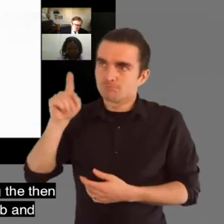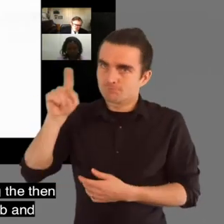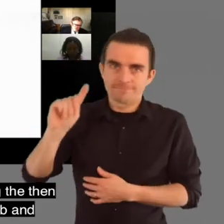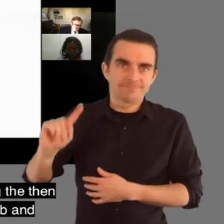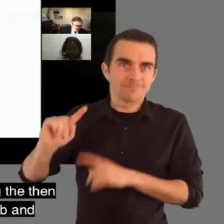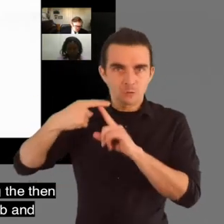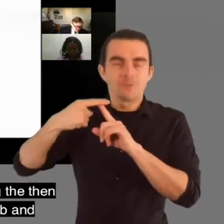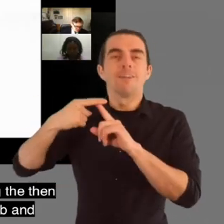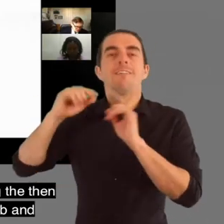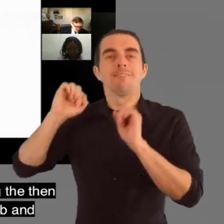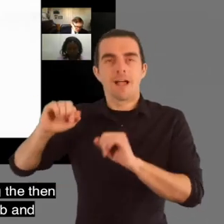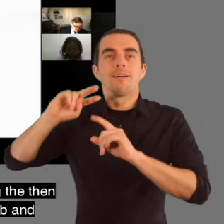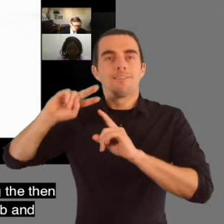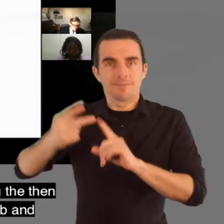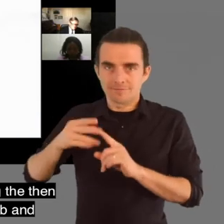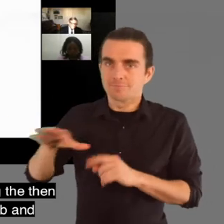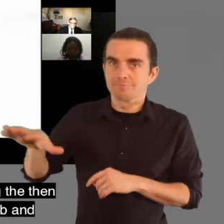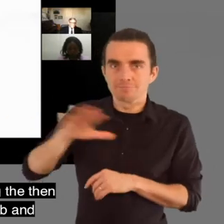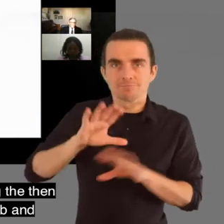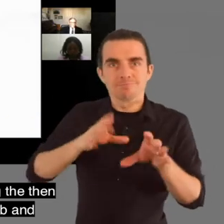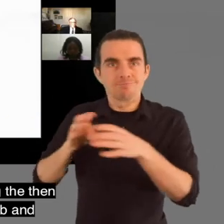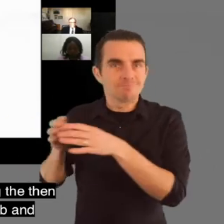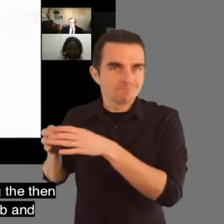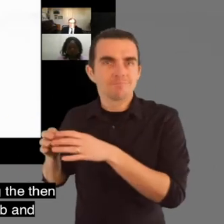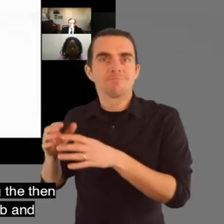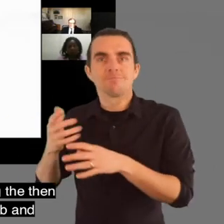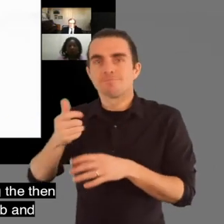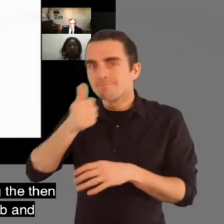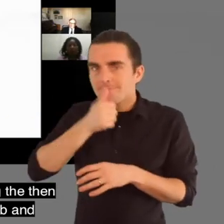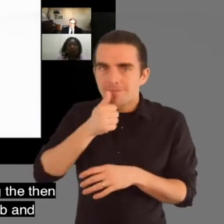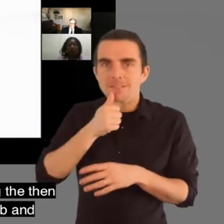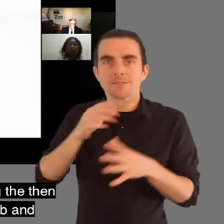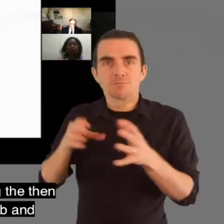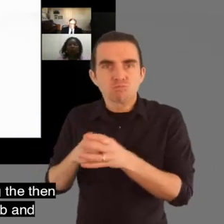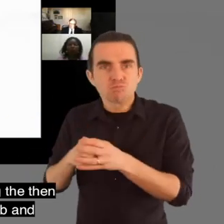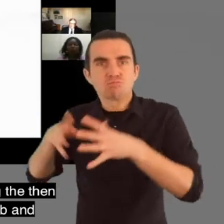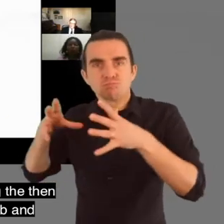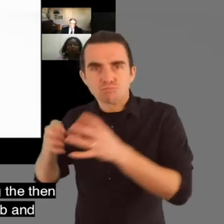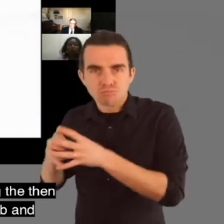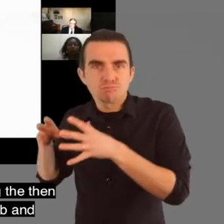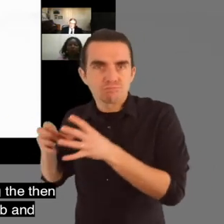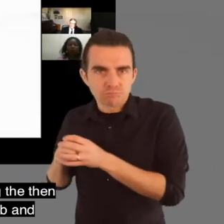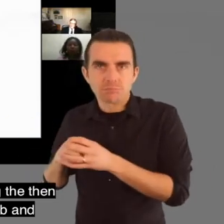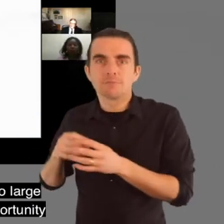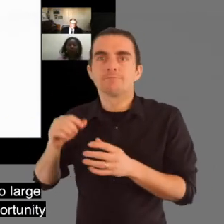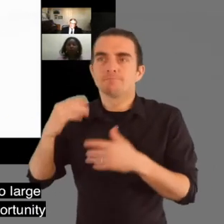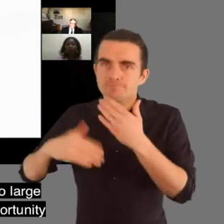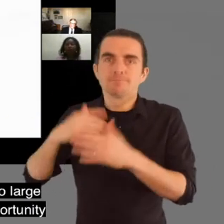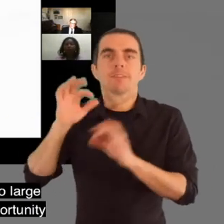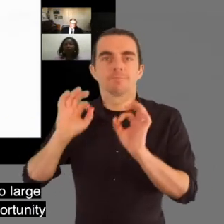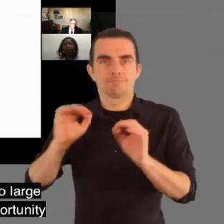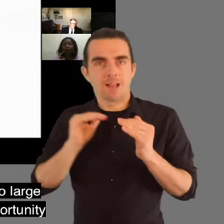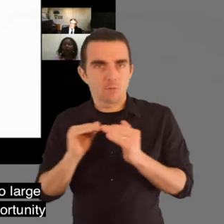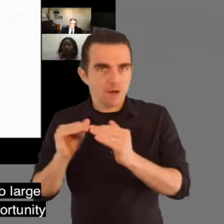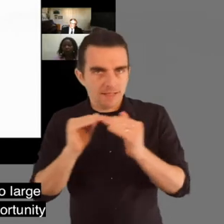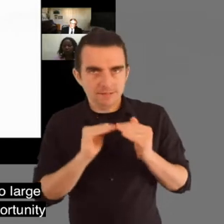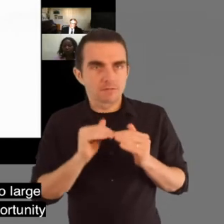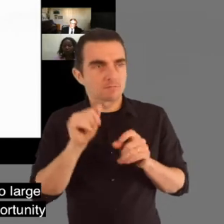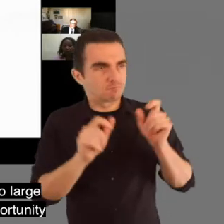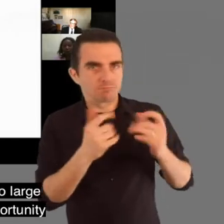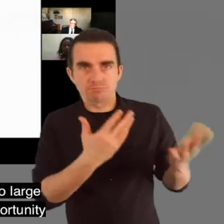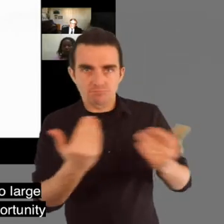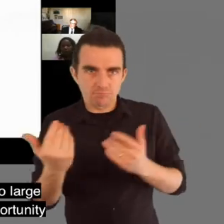government first for getting an employment, and then they consider a private sector job. And private sector jobs are limited